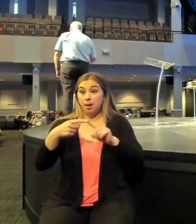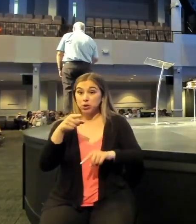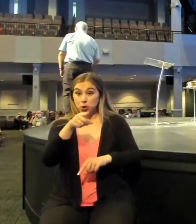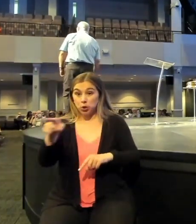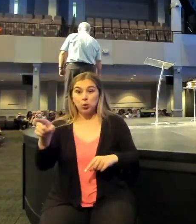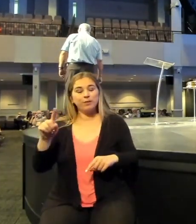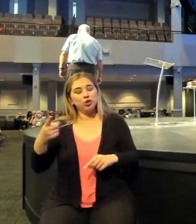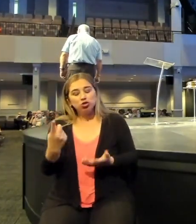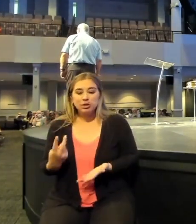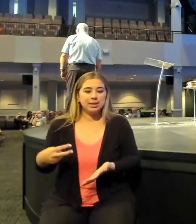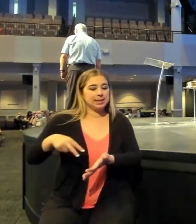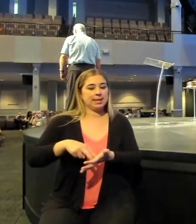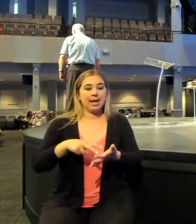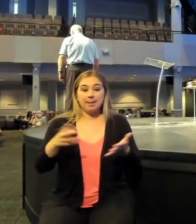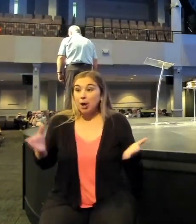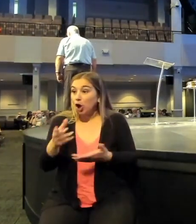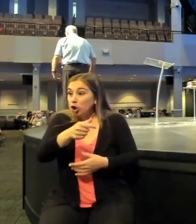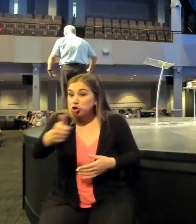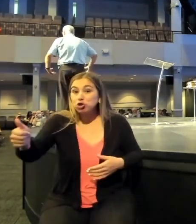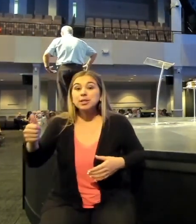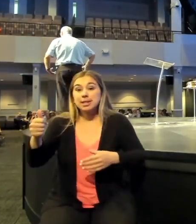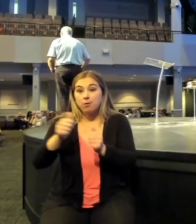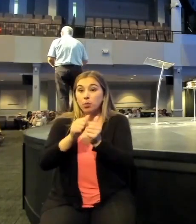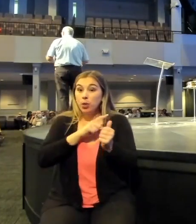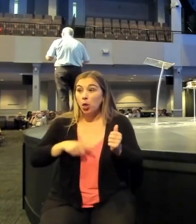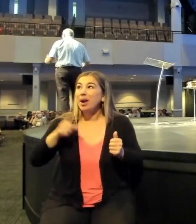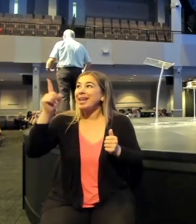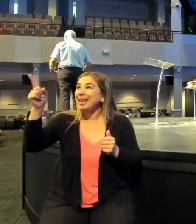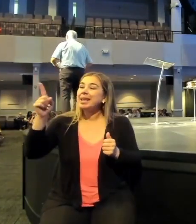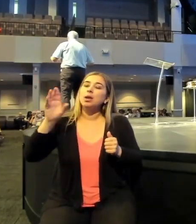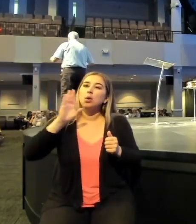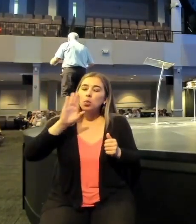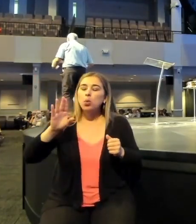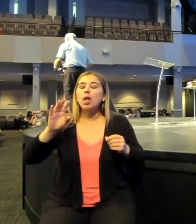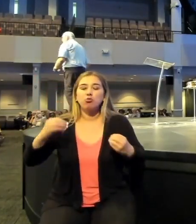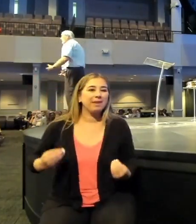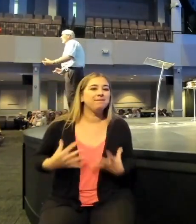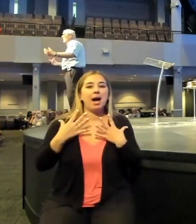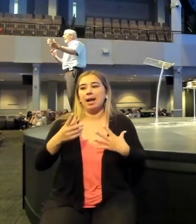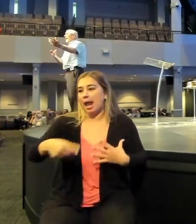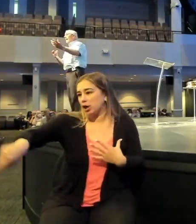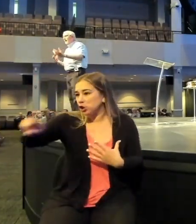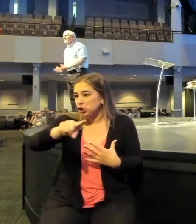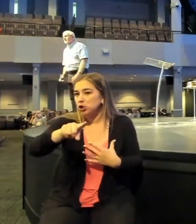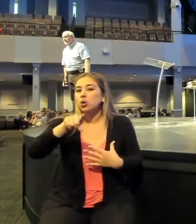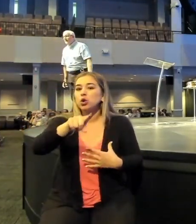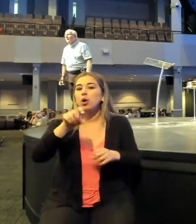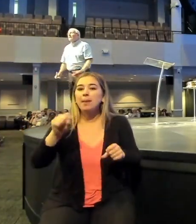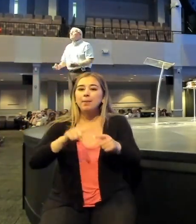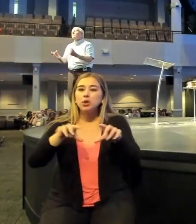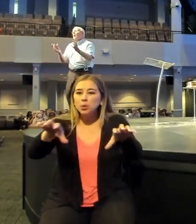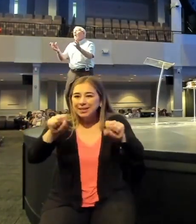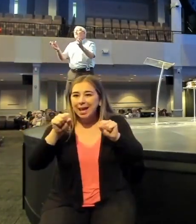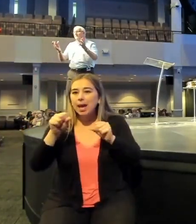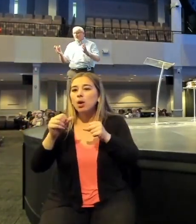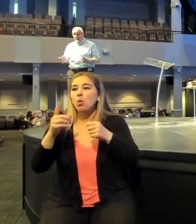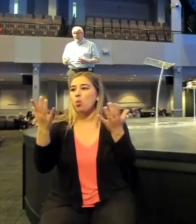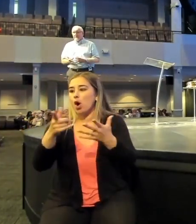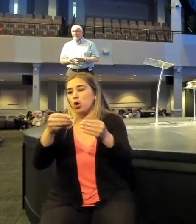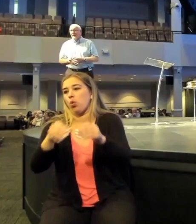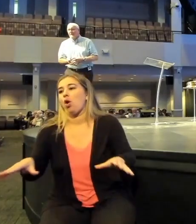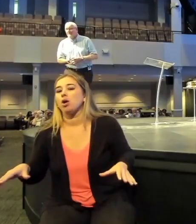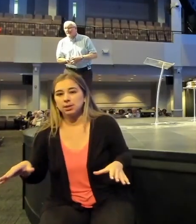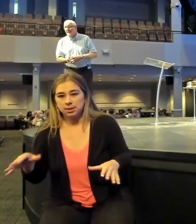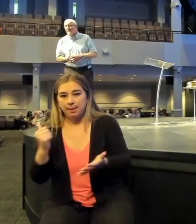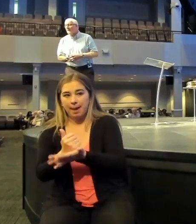just stand up and encourage yourself in the Lord, God will revitalize you. You'll go back and get the stuff that you've lost in your